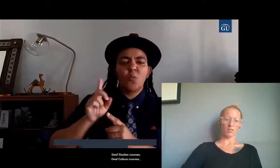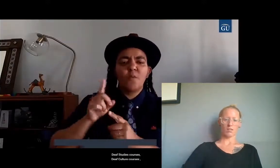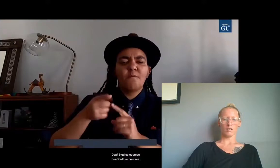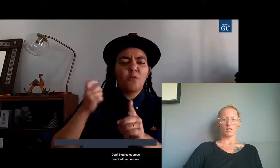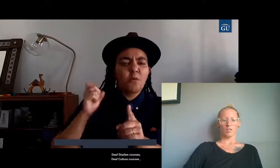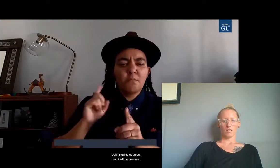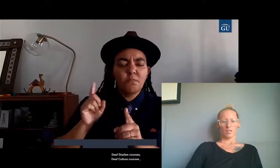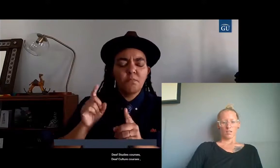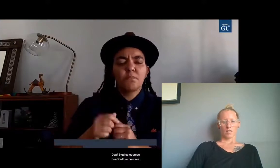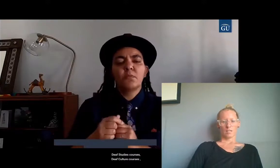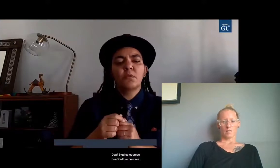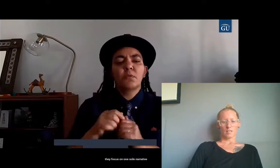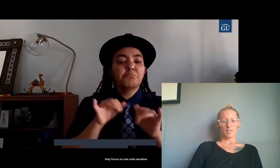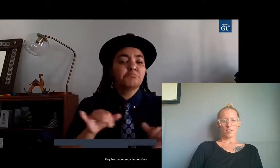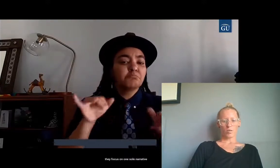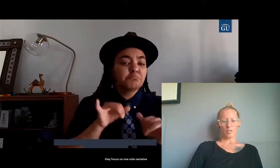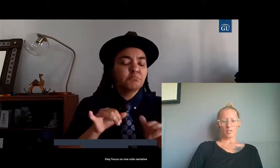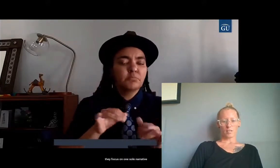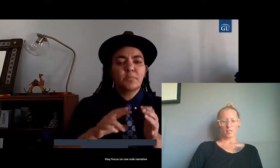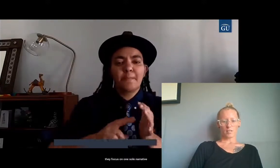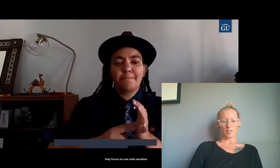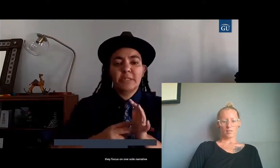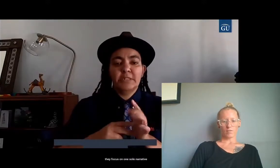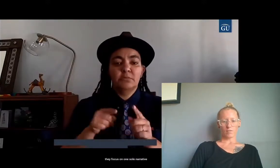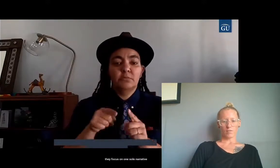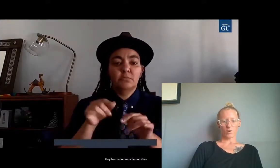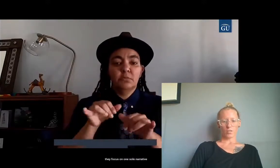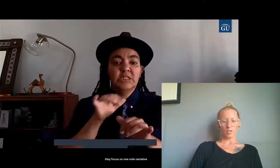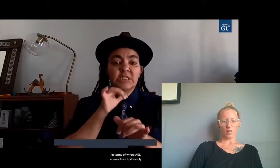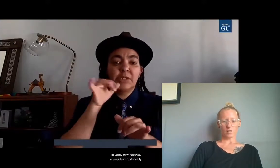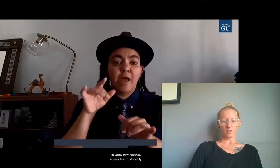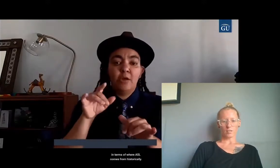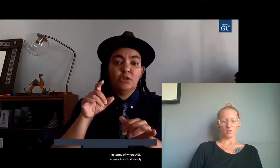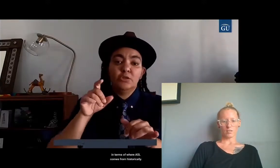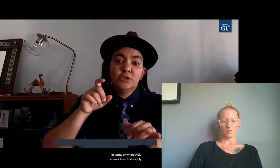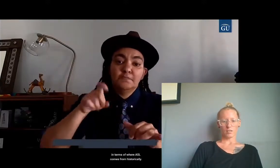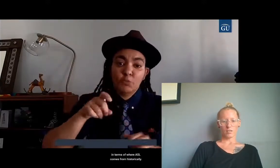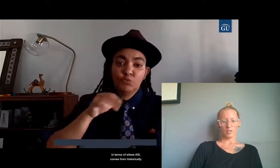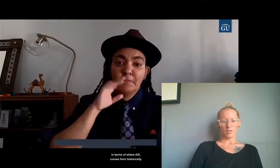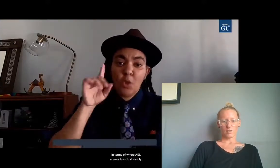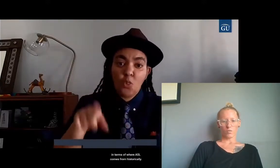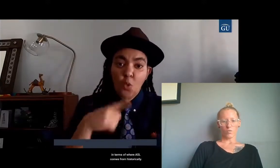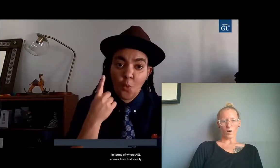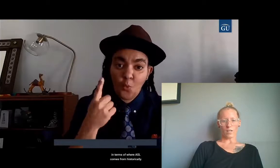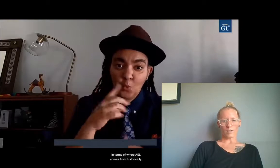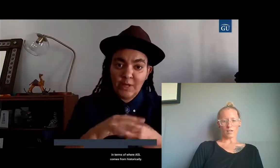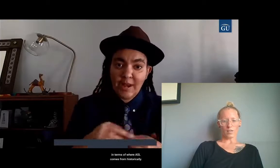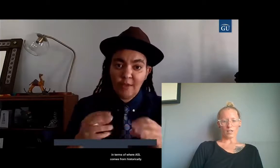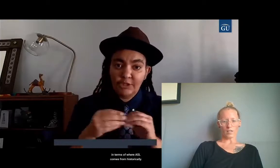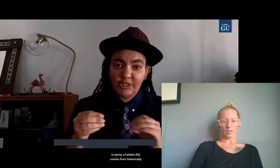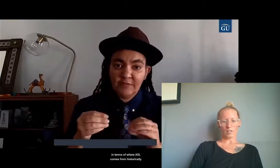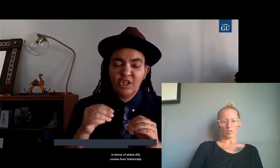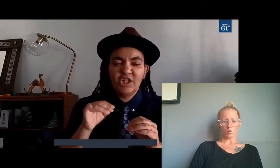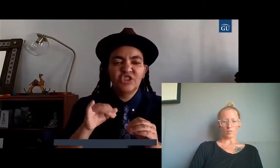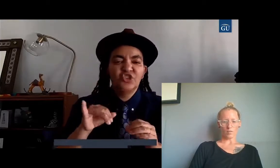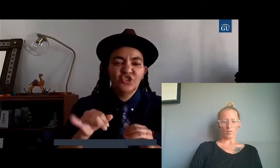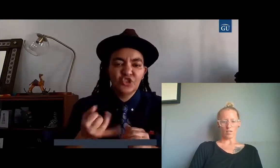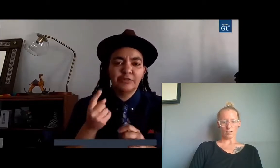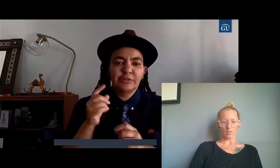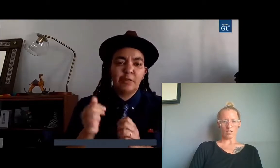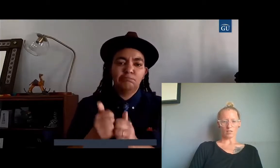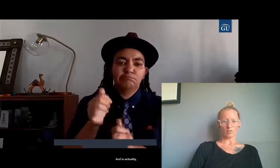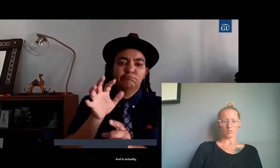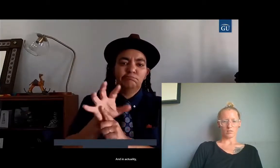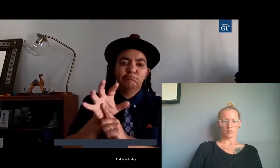ASL. Deaf study courses, they focus on one thing in terms